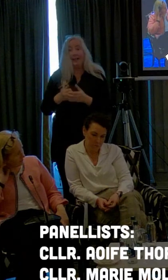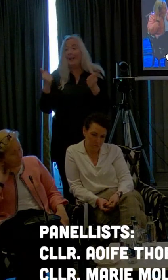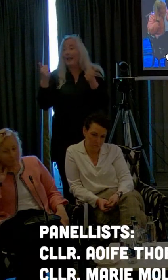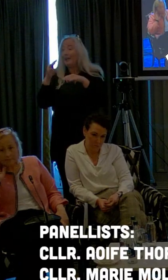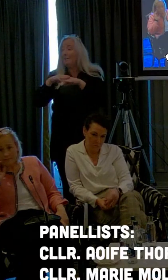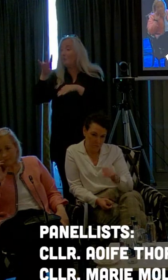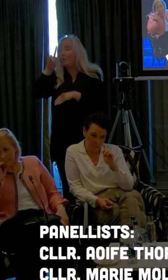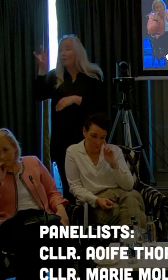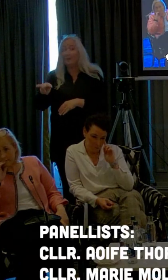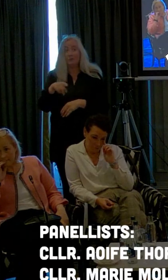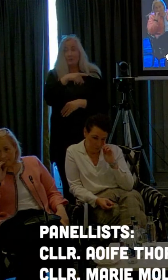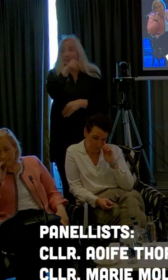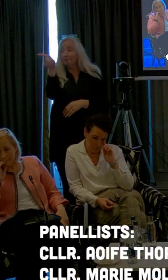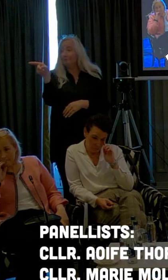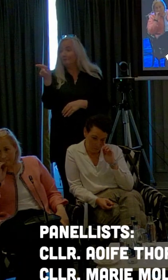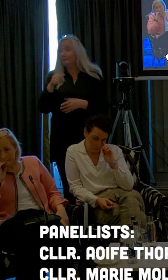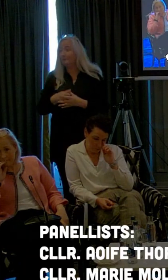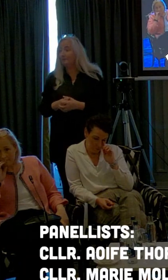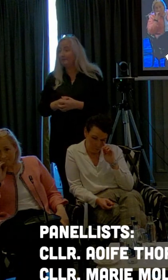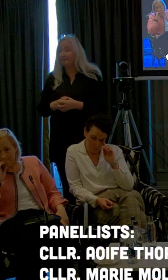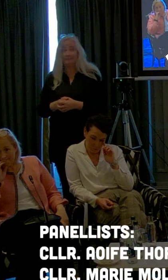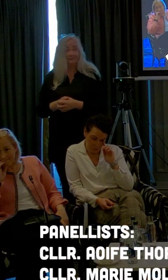questions?